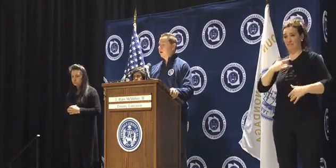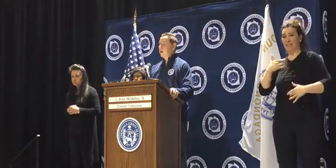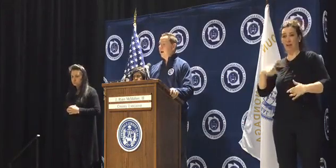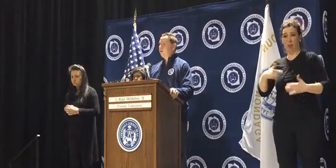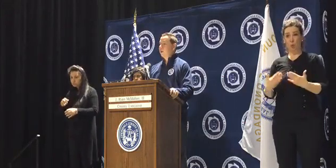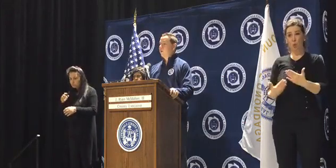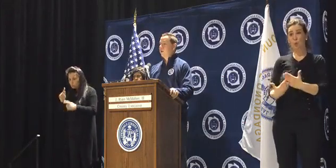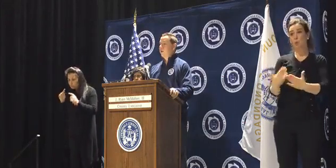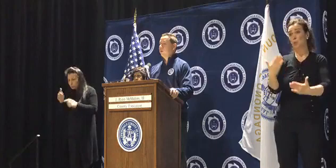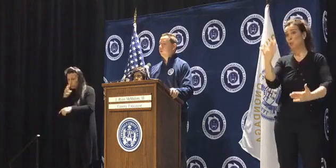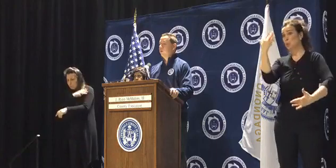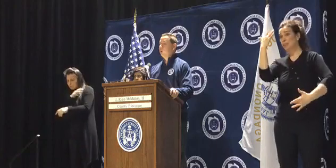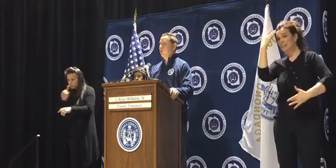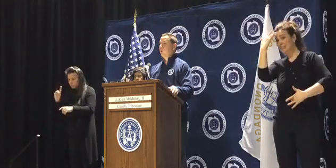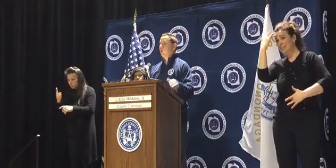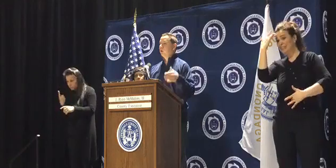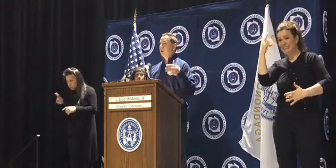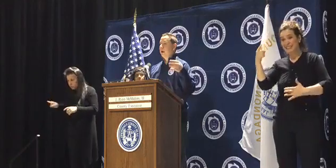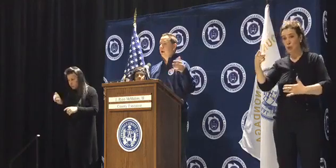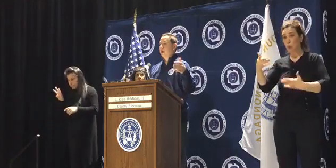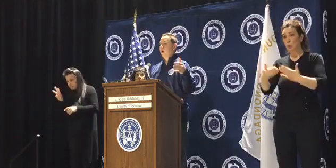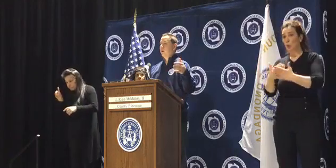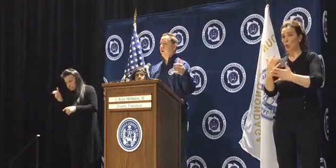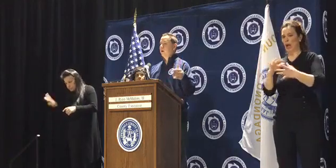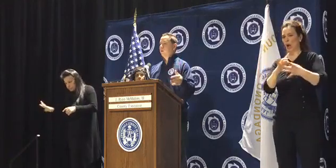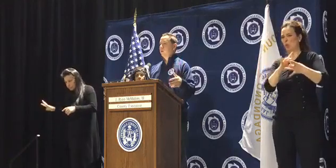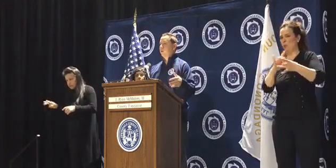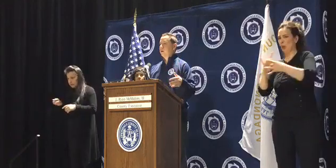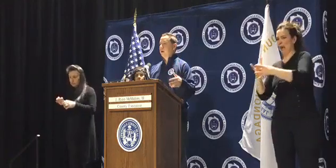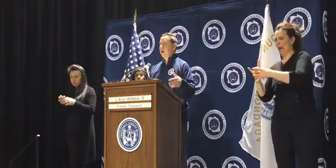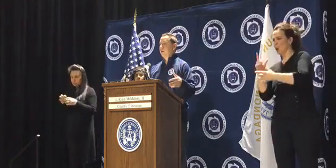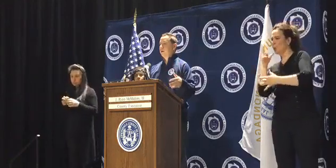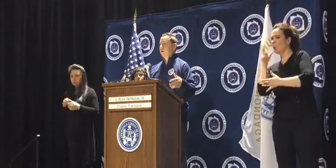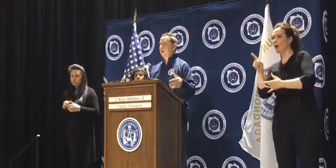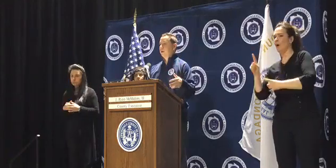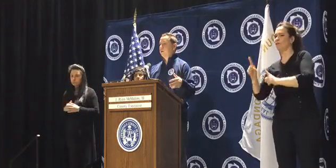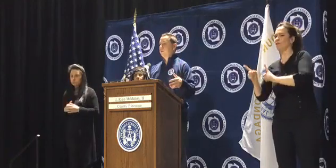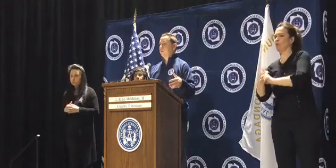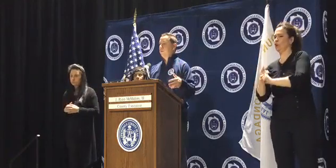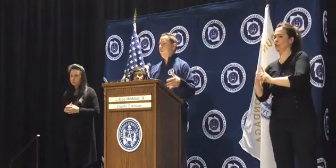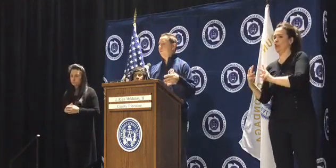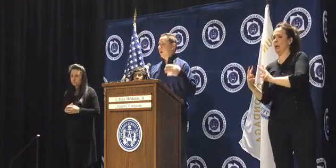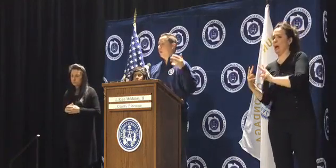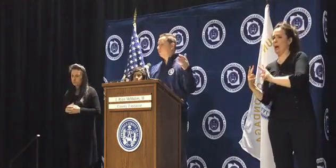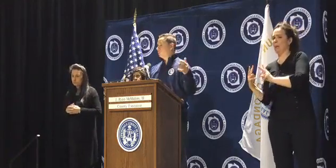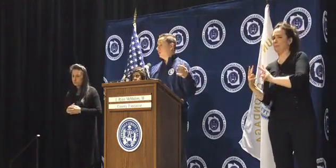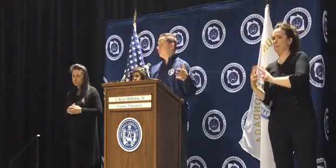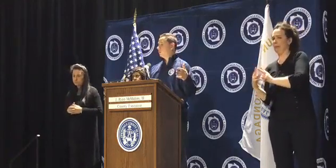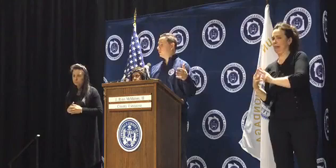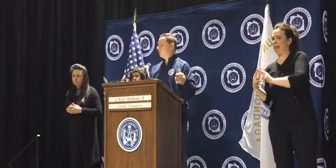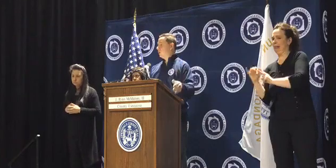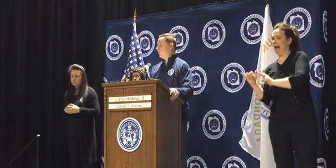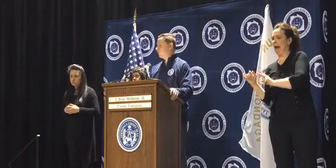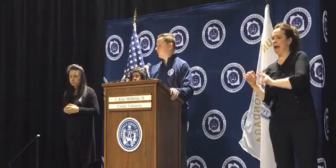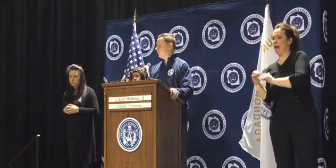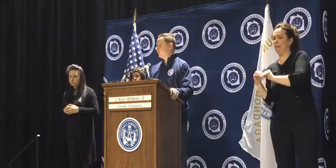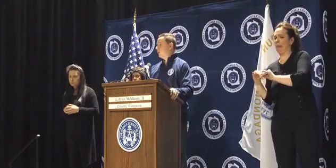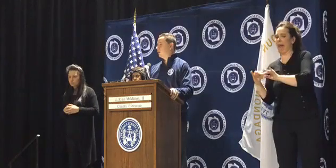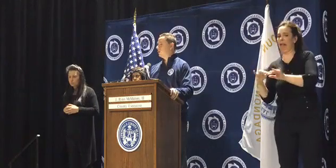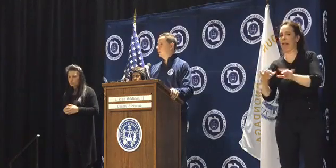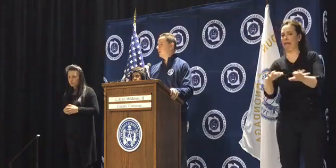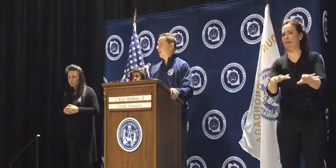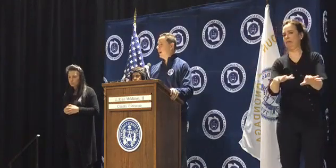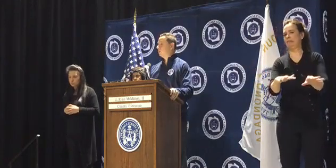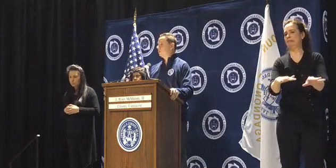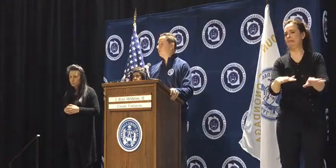on that. I think one of the things we're looking at now is we're looking at mapping out cases geographically